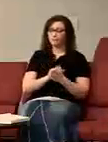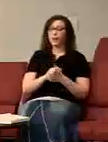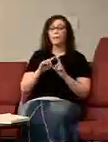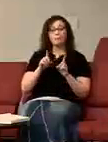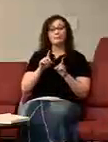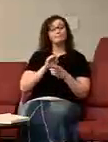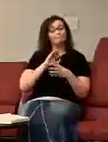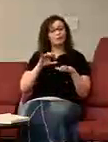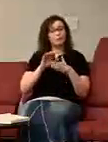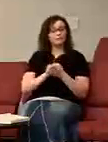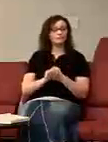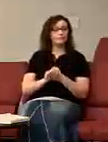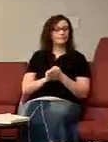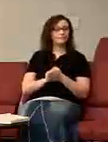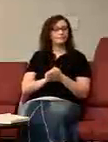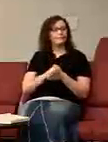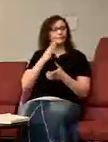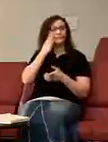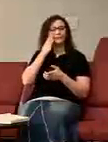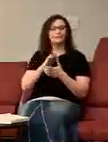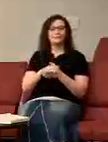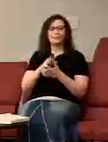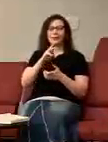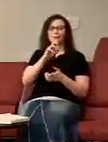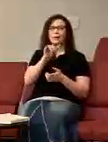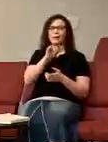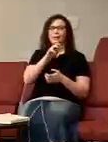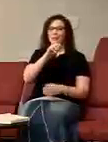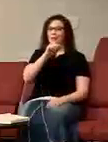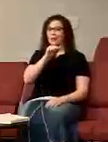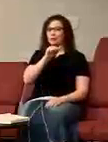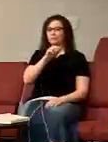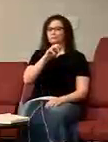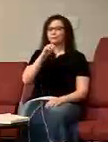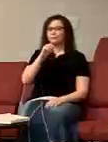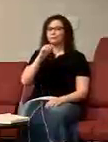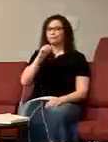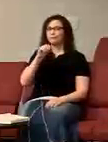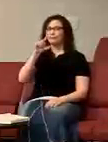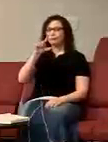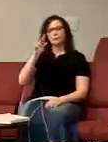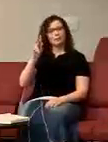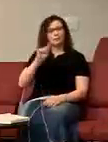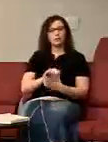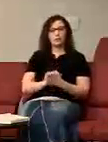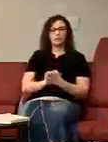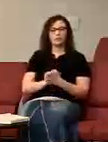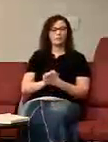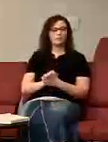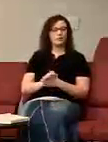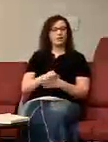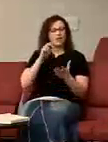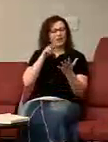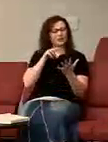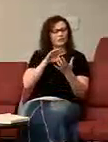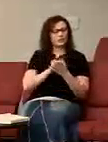let you. You know, kind of thing. It's kind of like Martin Luther King, where I remember reading a thing about him. I read some biography stuff,